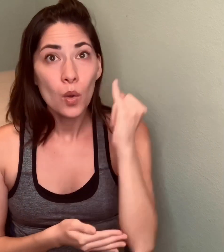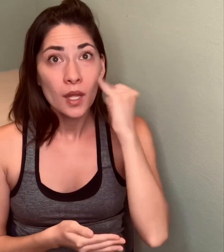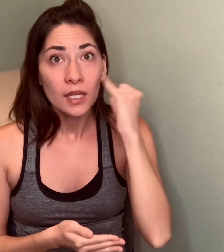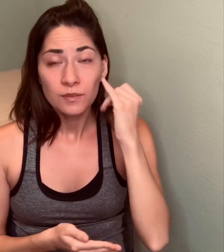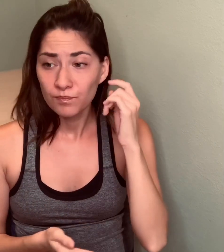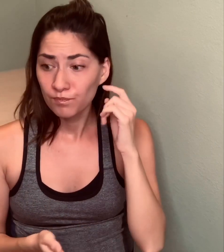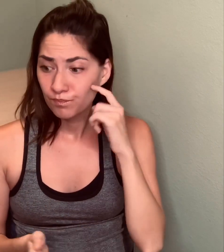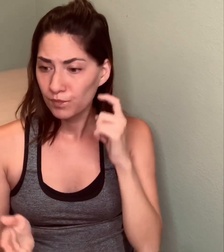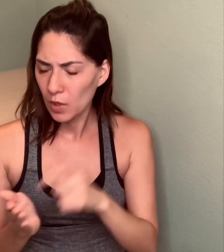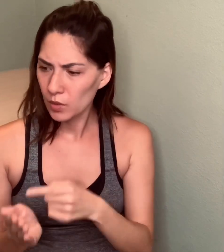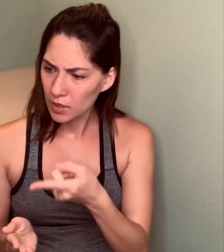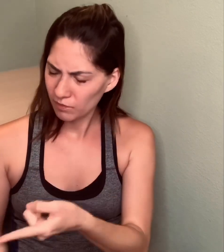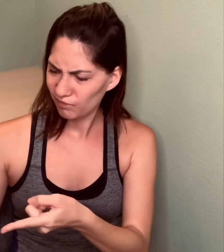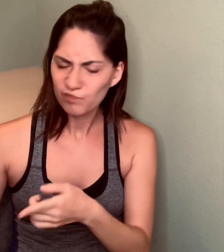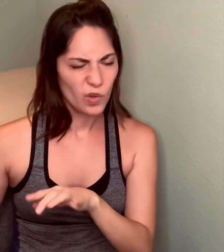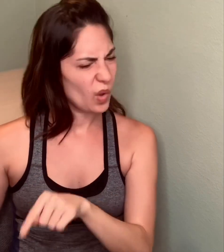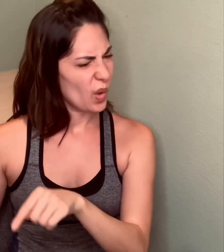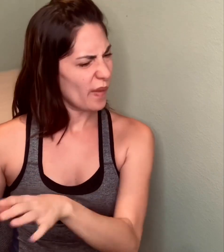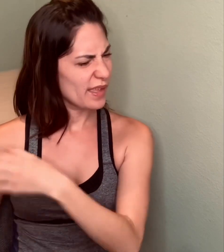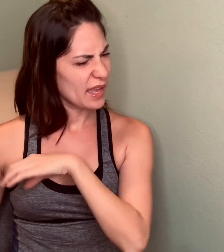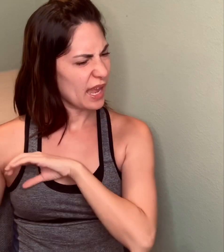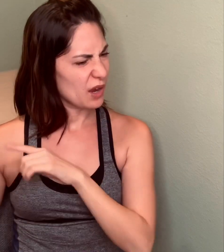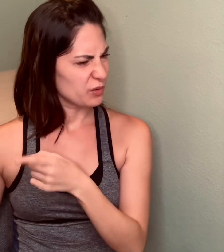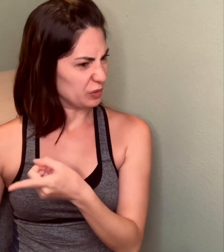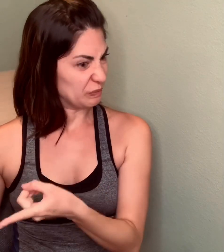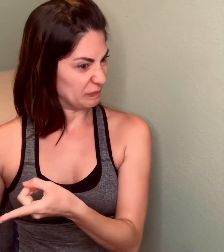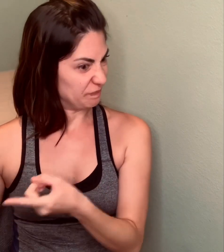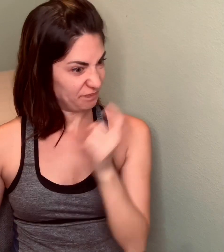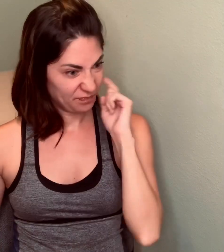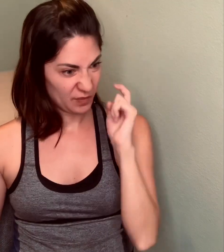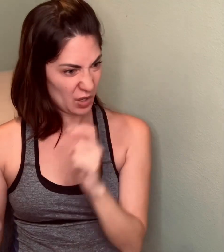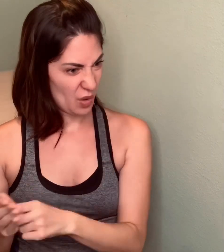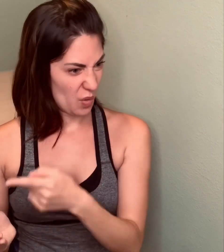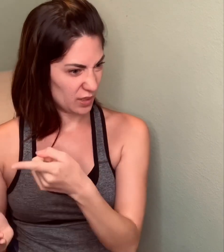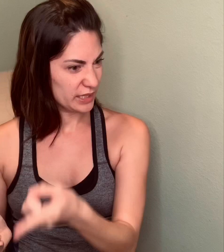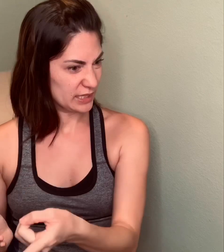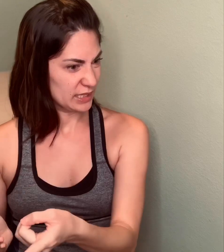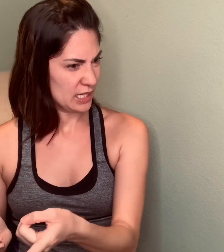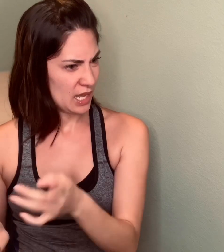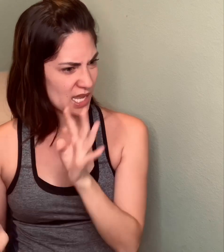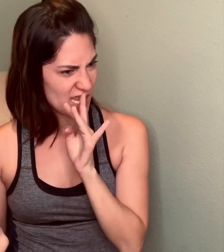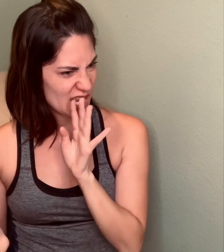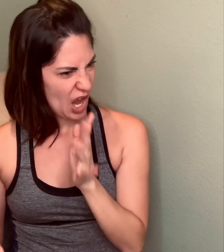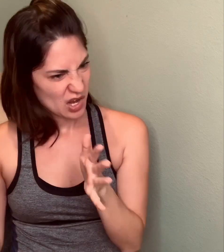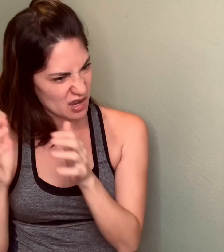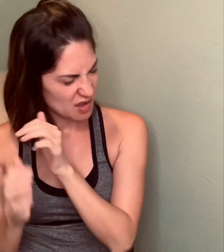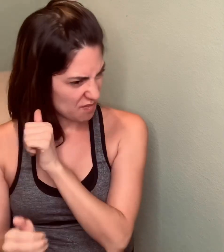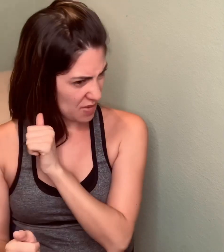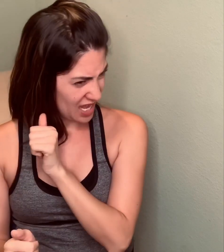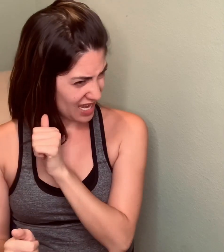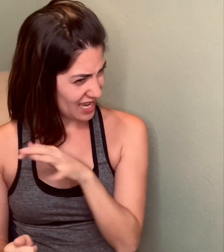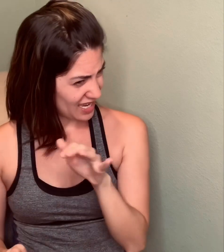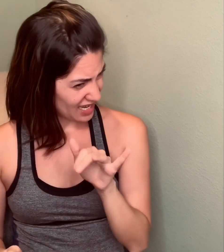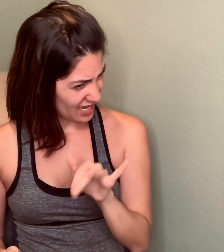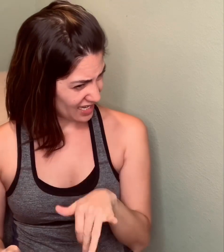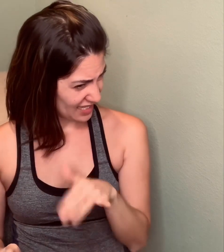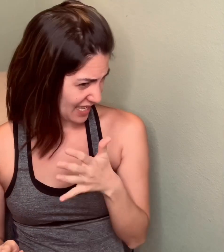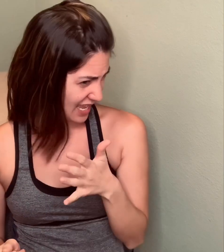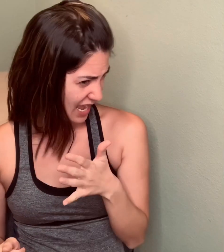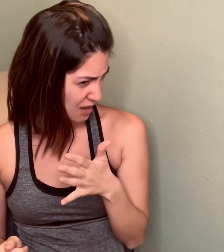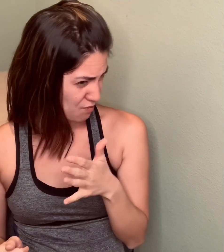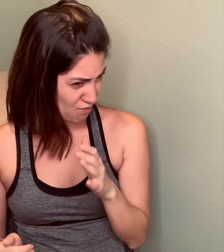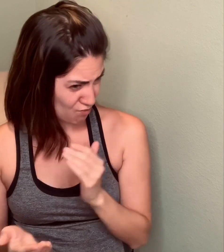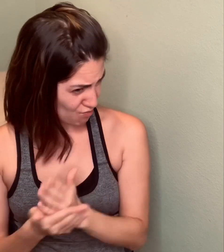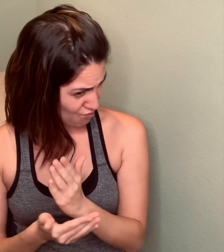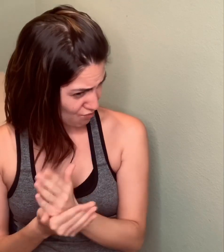to respond? Is that a kind way to talk to people? And we can have that conversation of, would there have